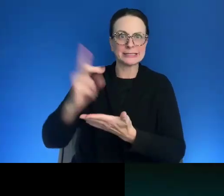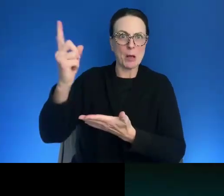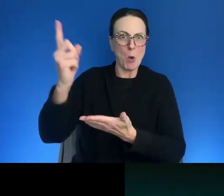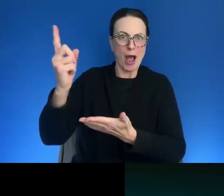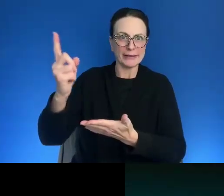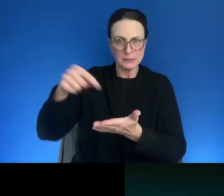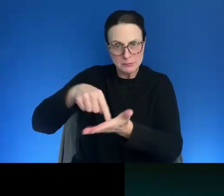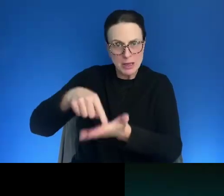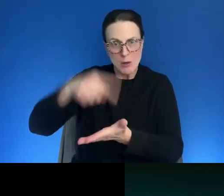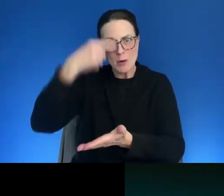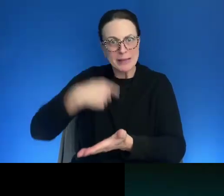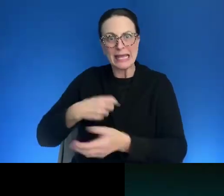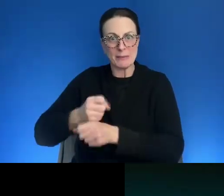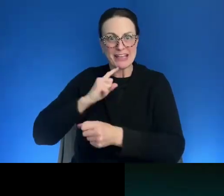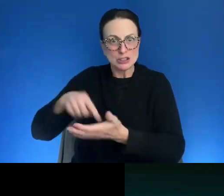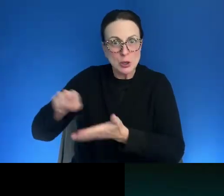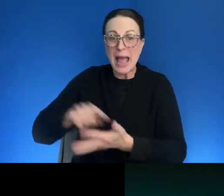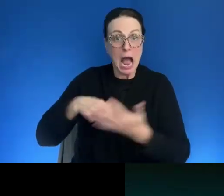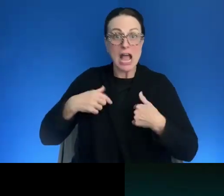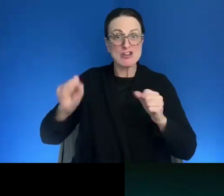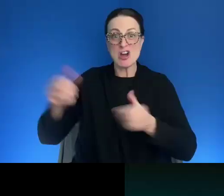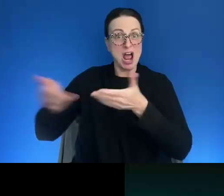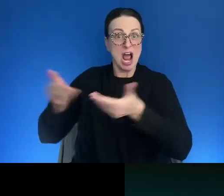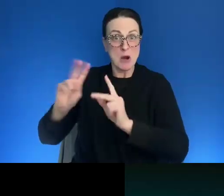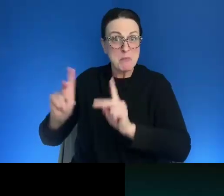making my invoices and making sure they get paid.